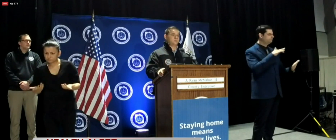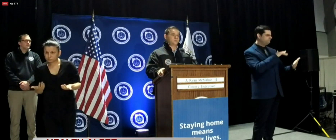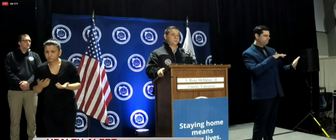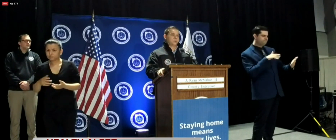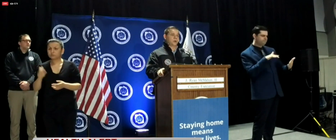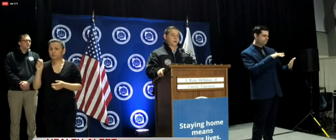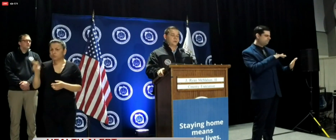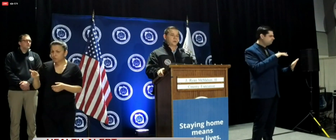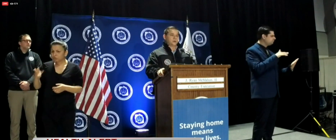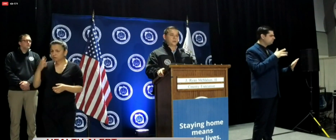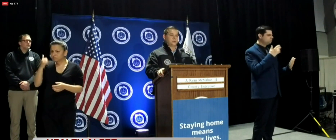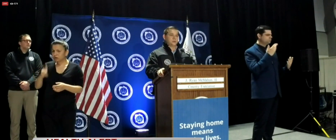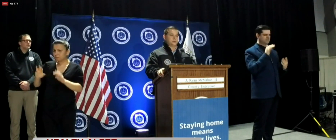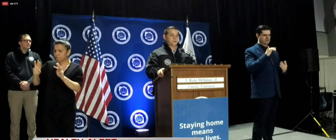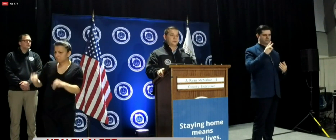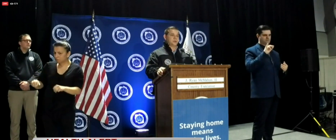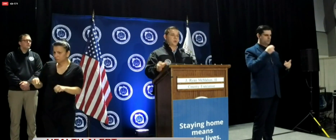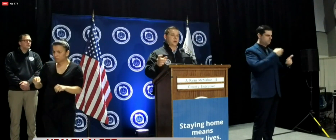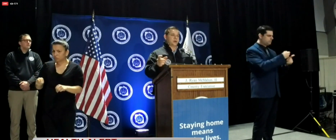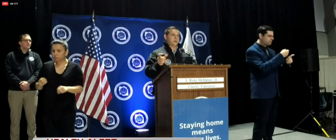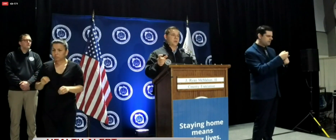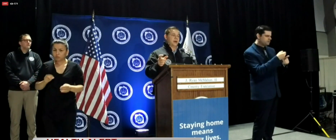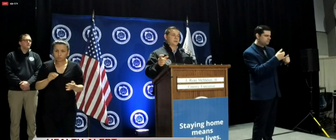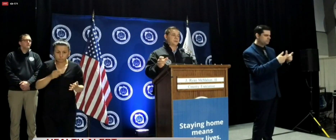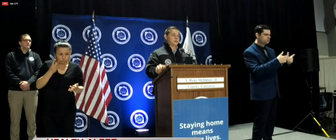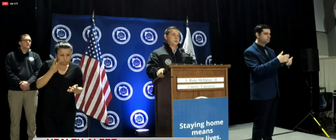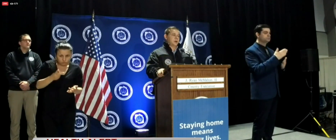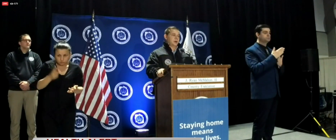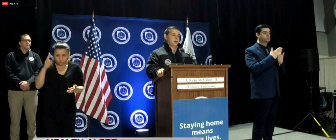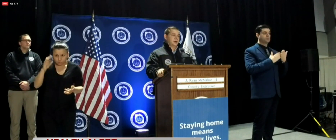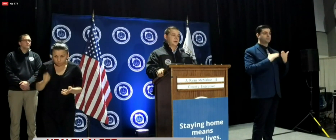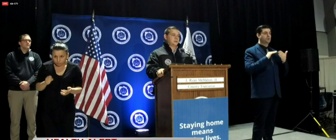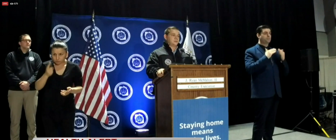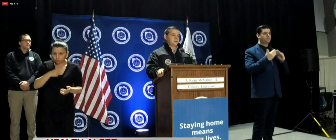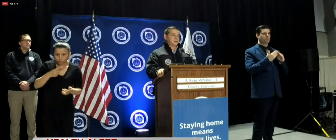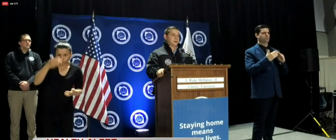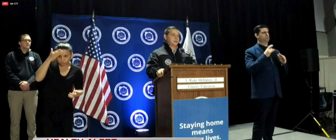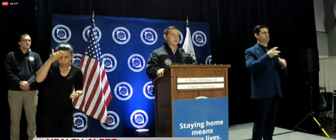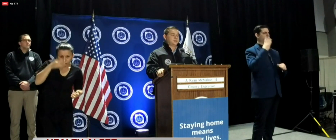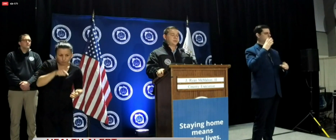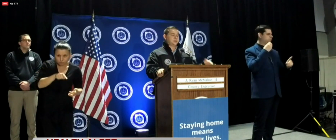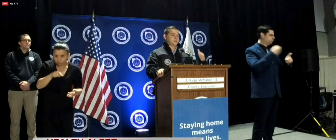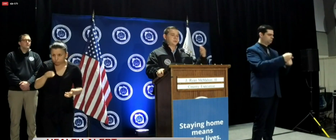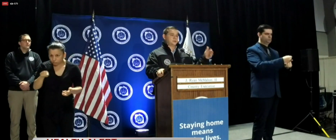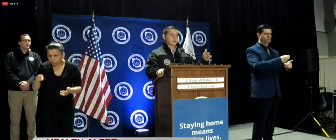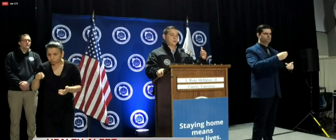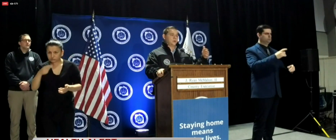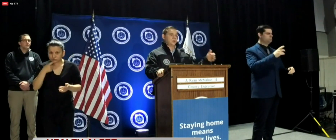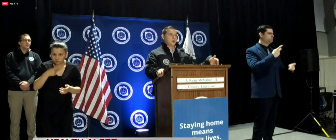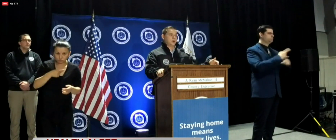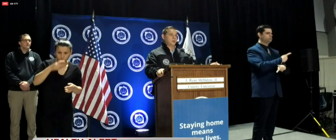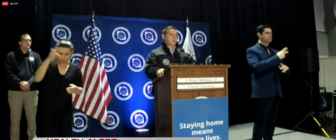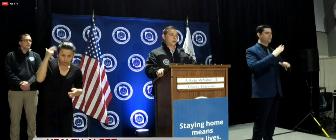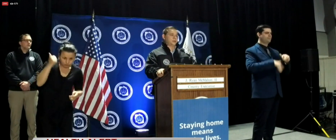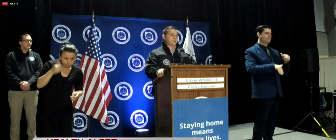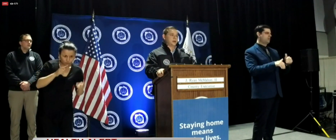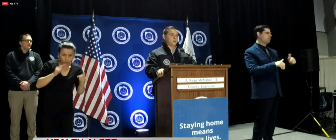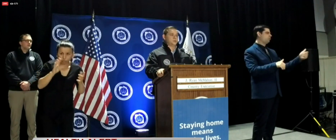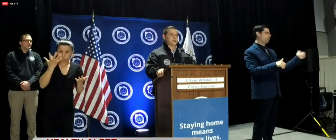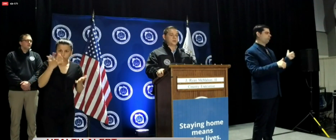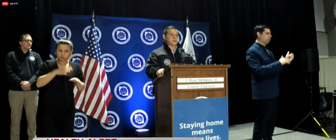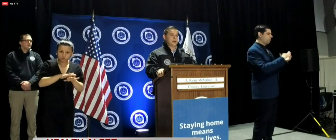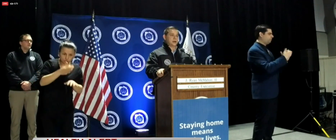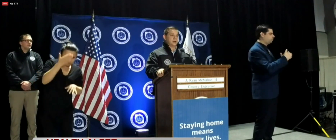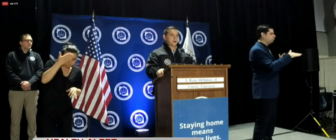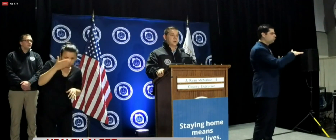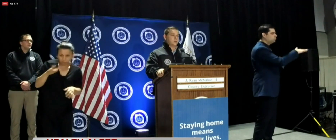virus, certain communities have seen a greater impact on different ethnicities. So we break these out, we